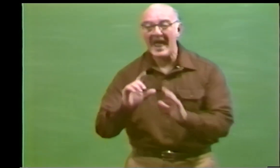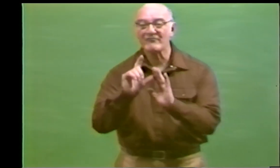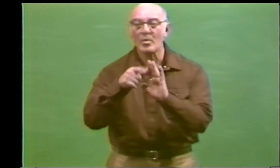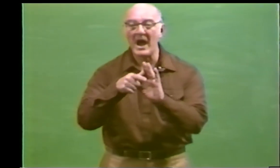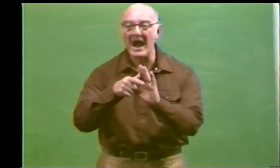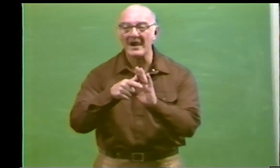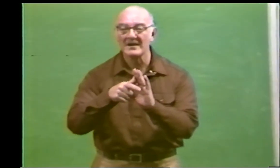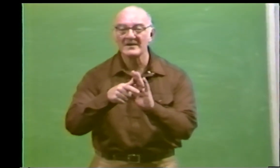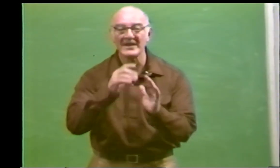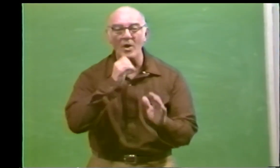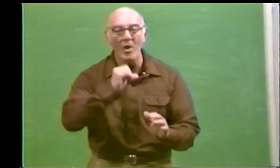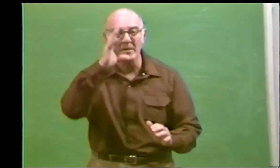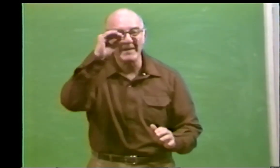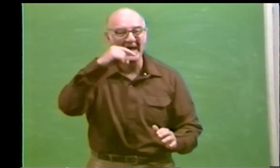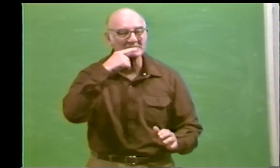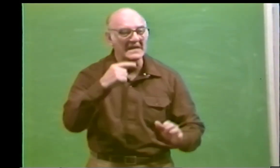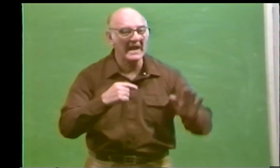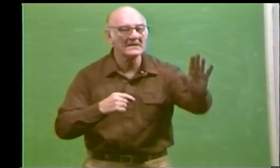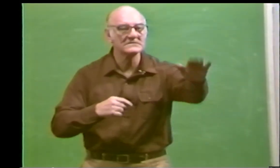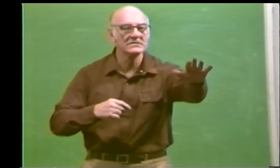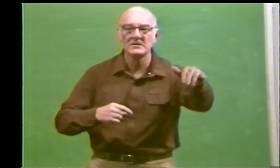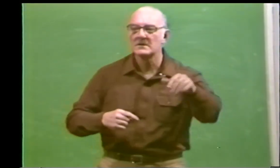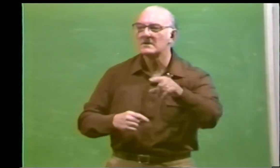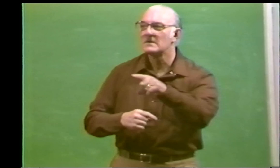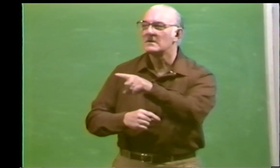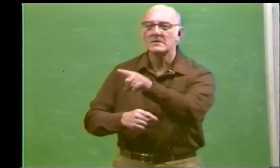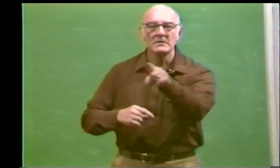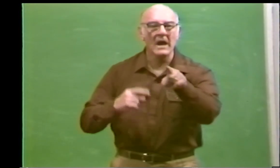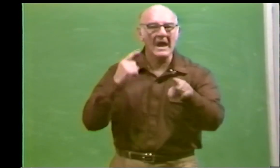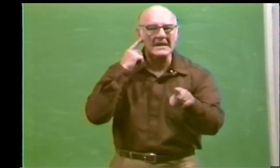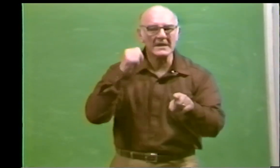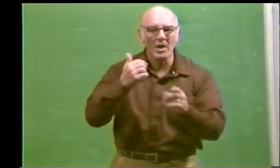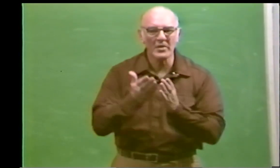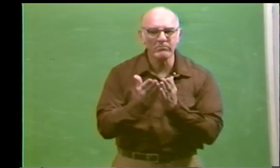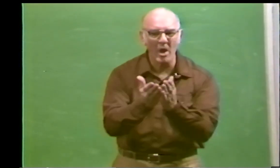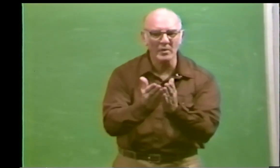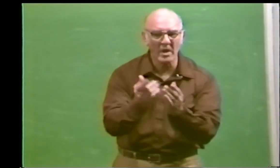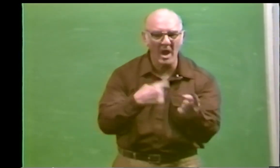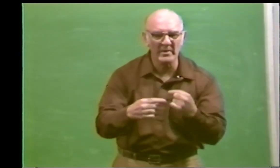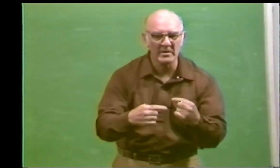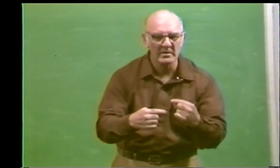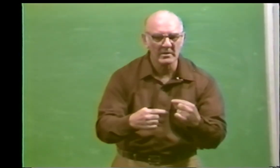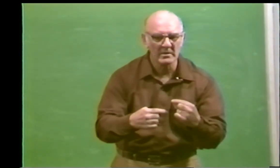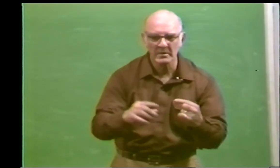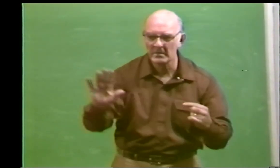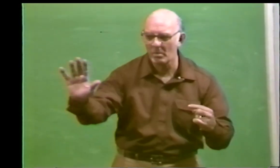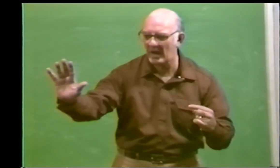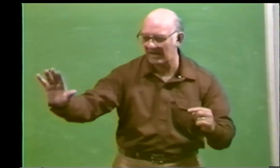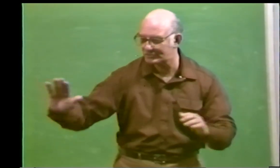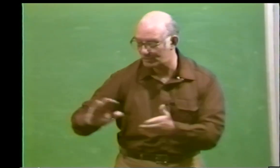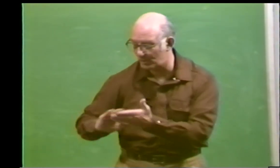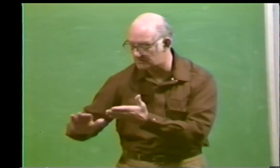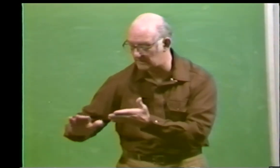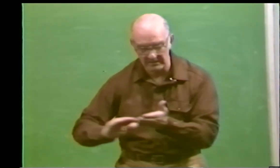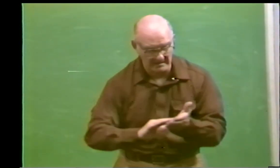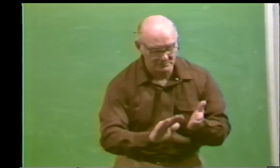After a while, the old man says, I hear another boat coming. Wait,